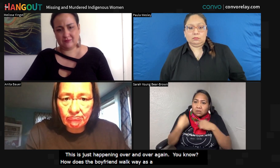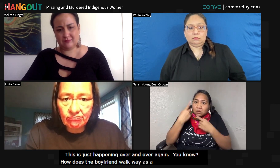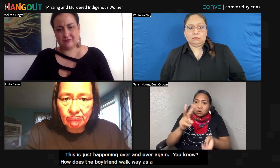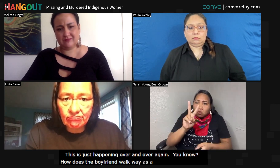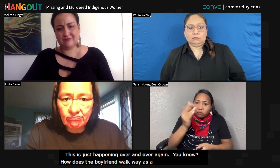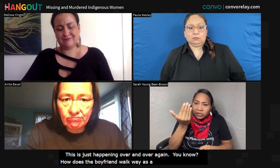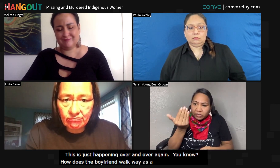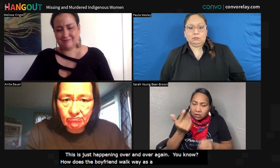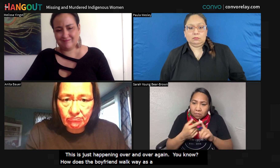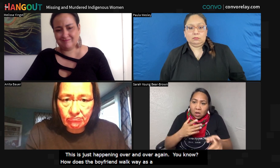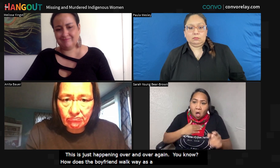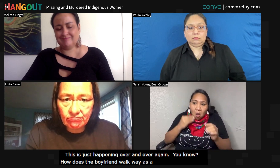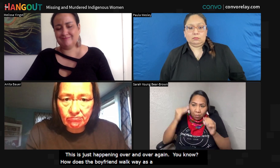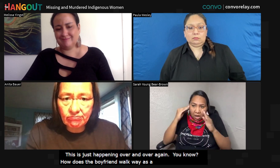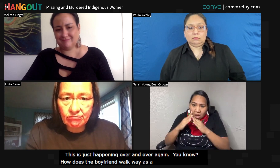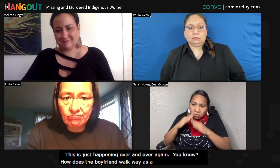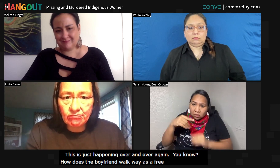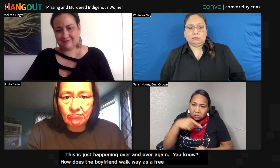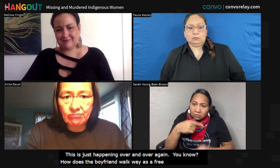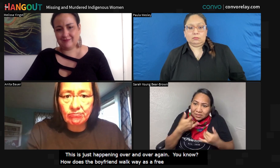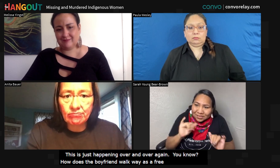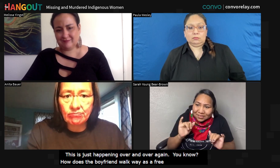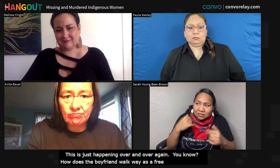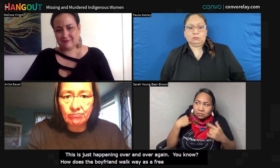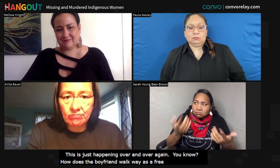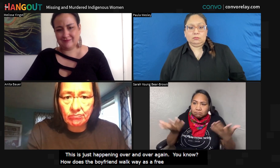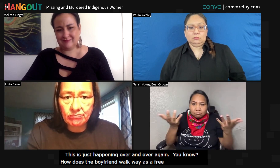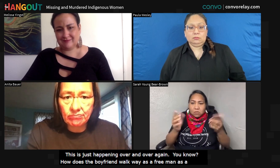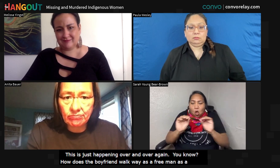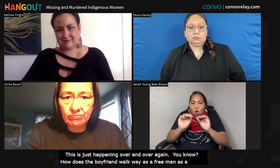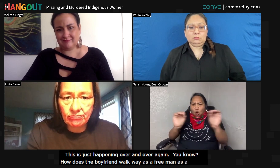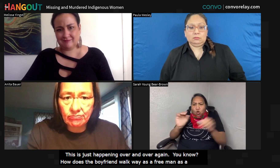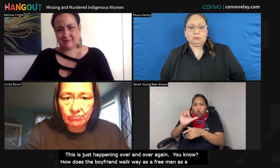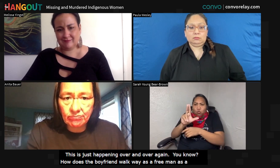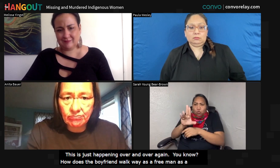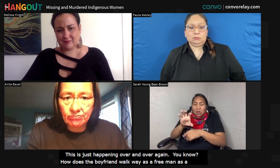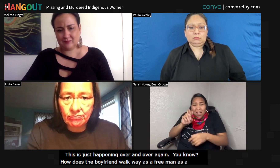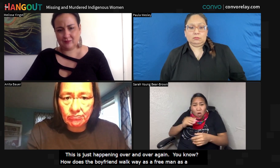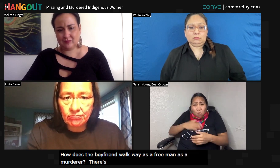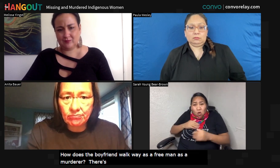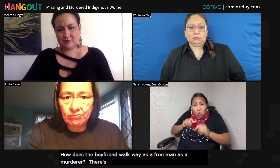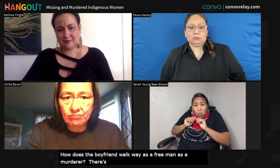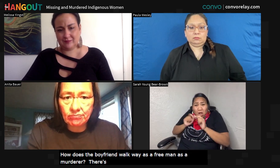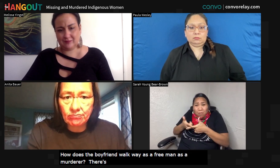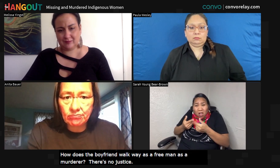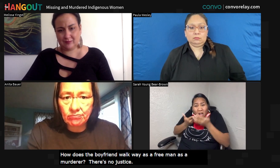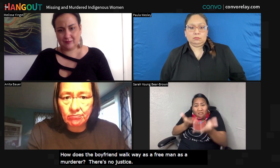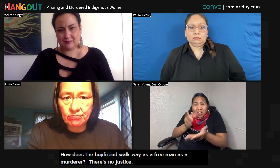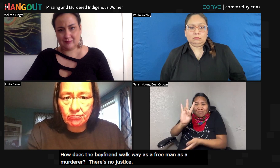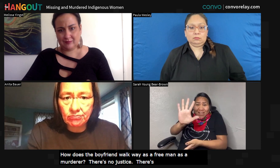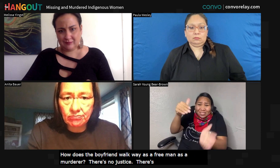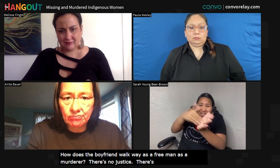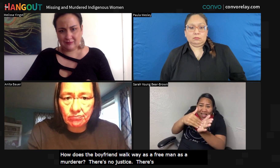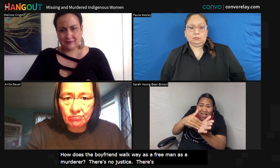living at home, or there's been women who have been missing since 2015 from our reservation, right? There